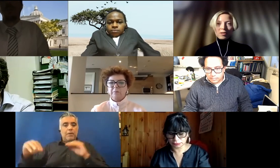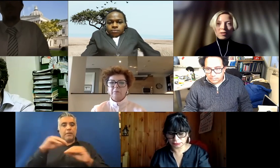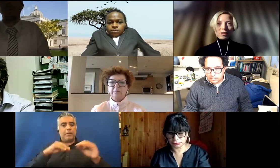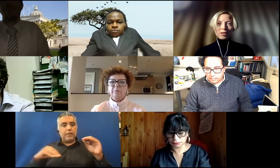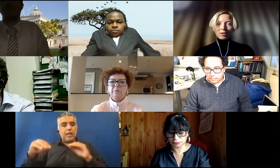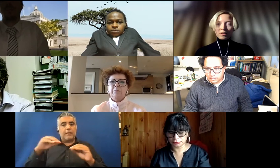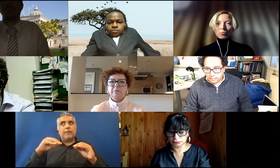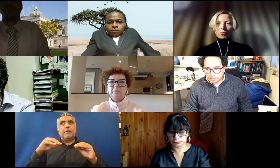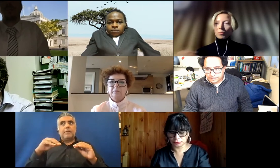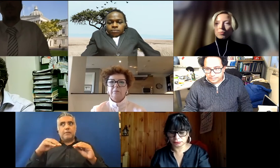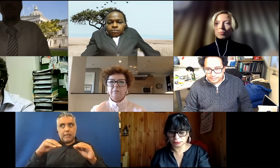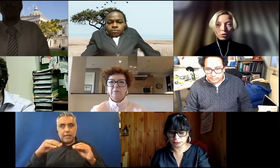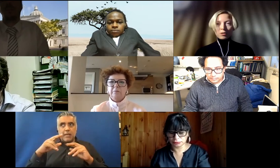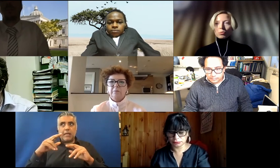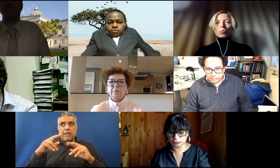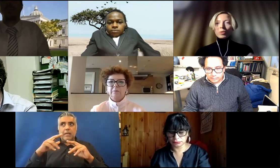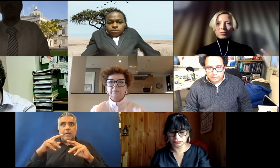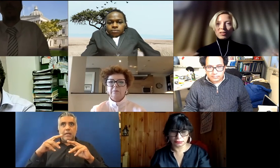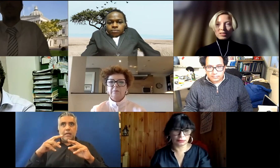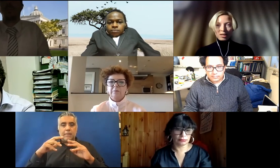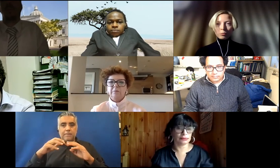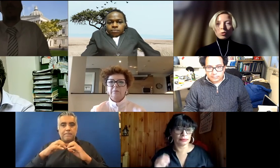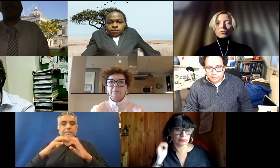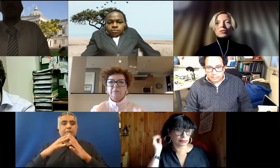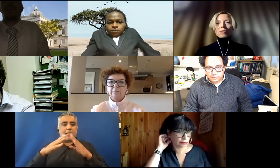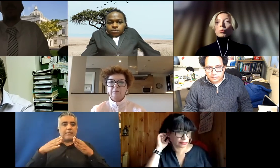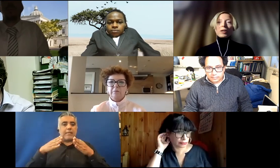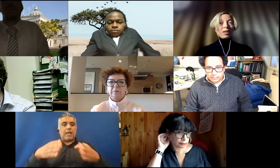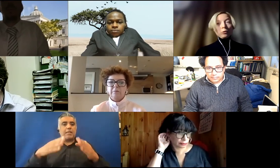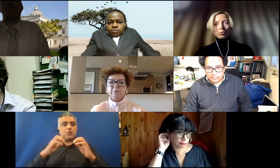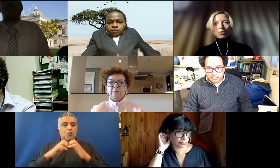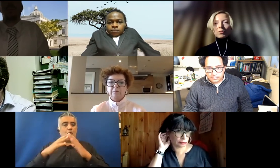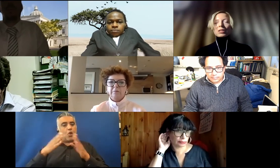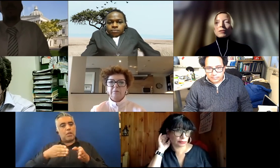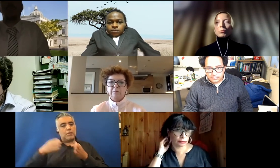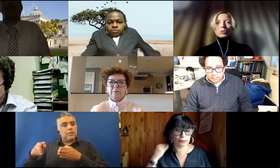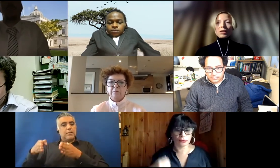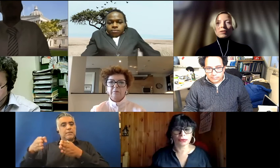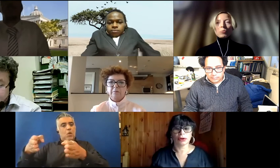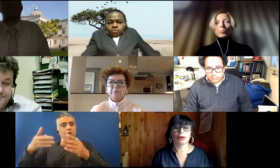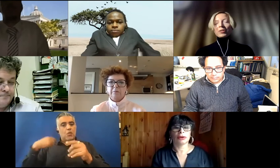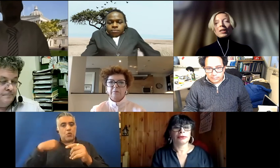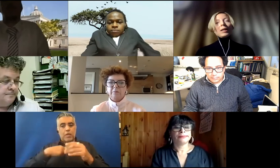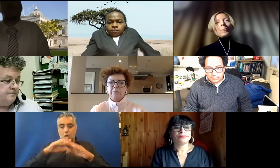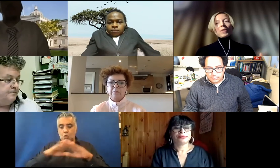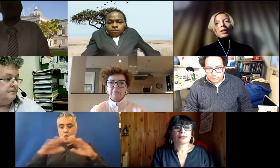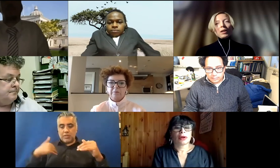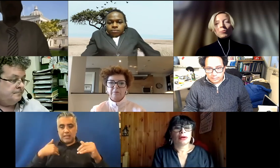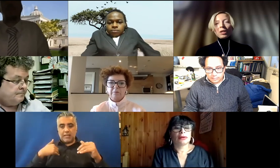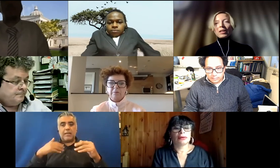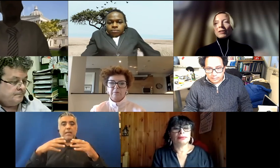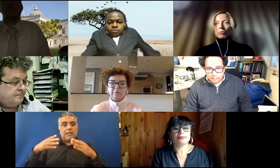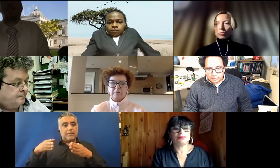on building the streets or building the sidewalks where they don't have the sidewalks at the